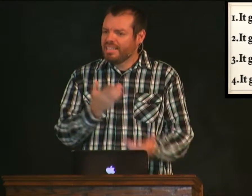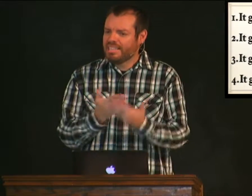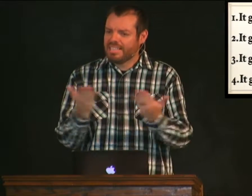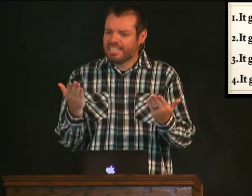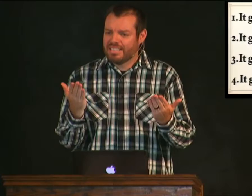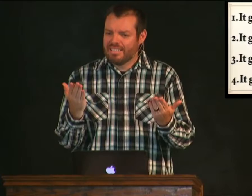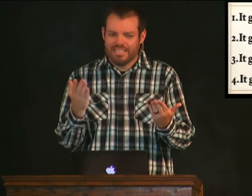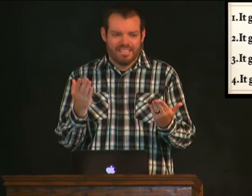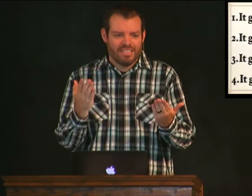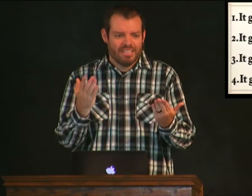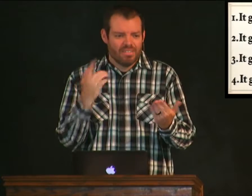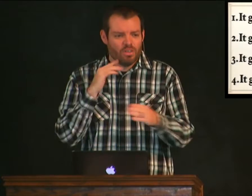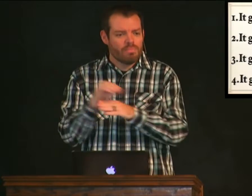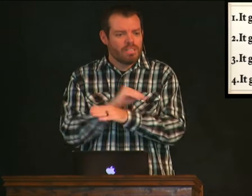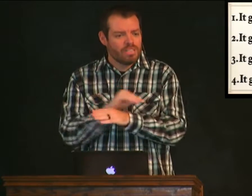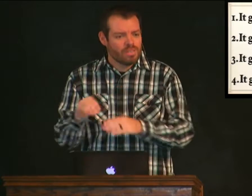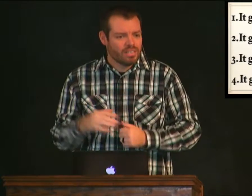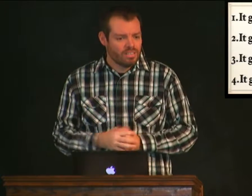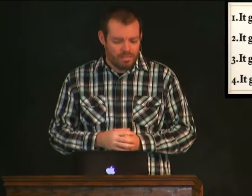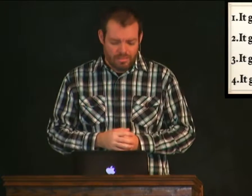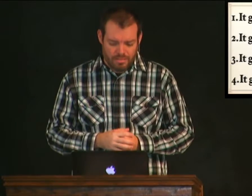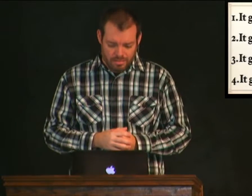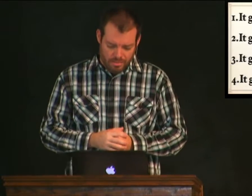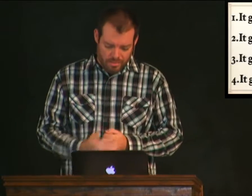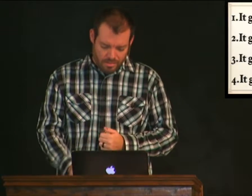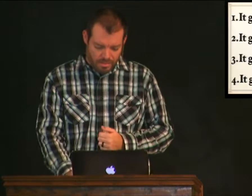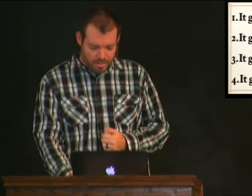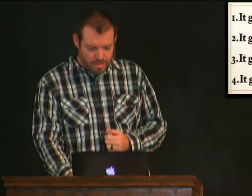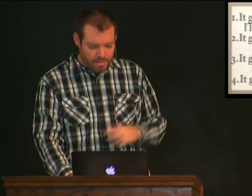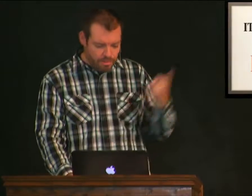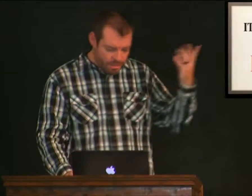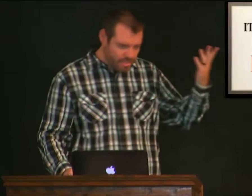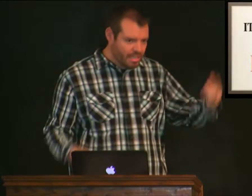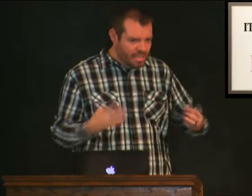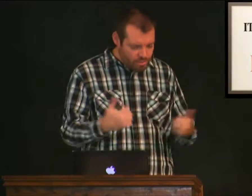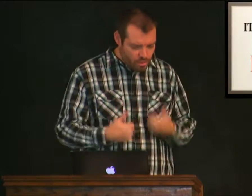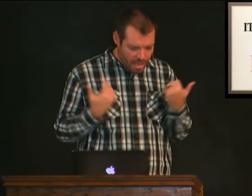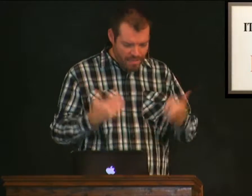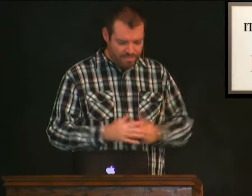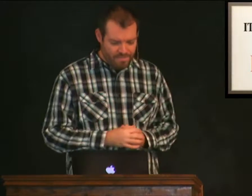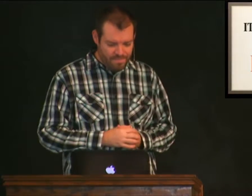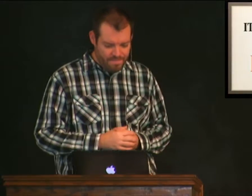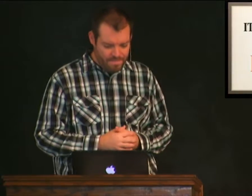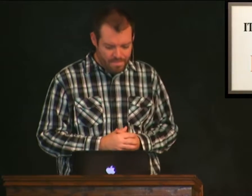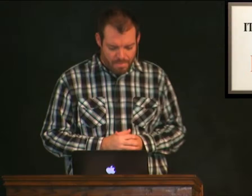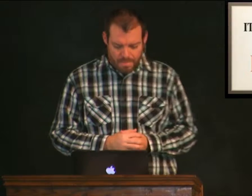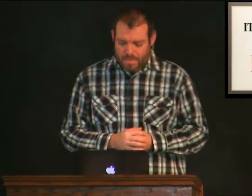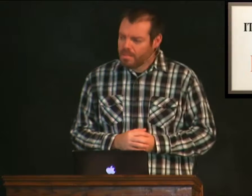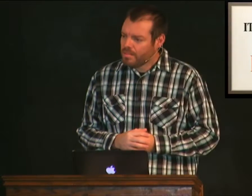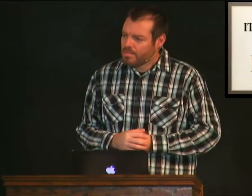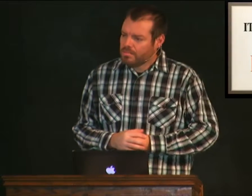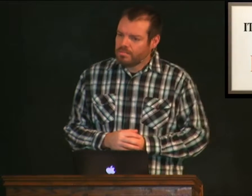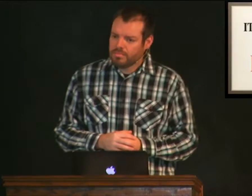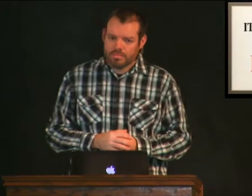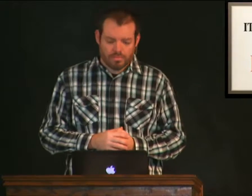You need these things for your ministry. First thing, it gives you life.